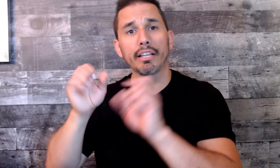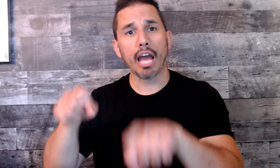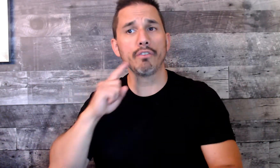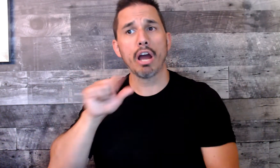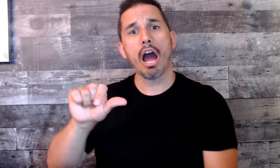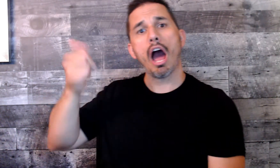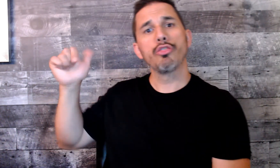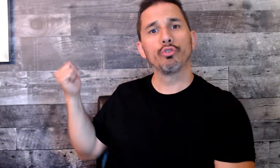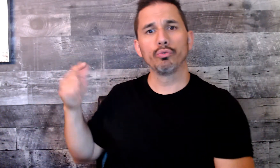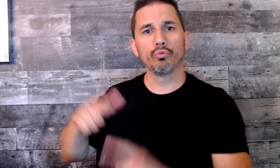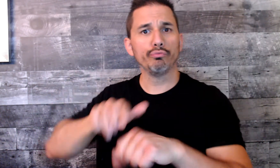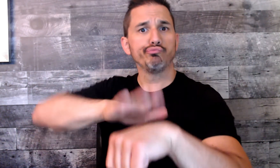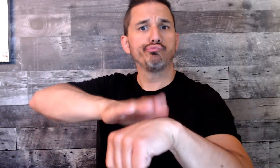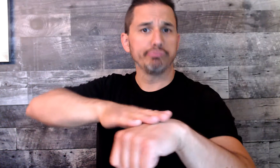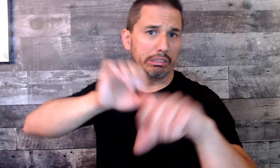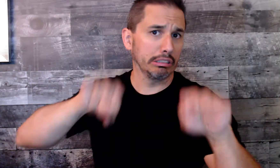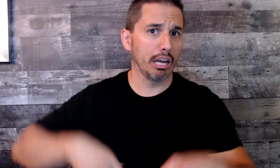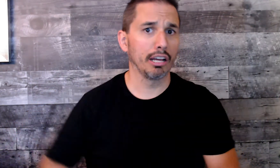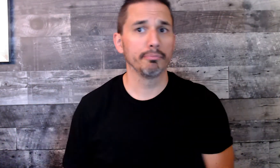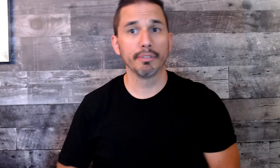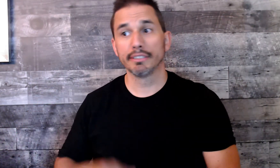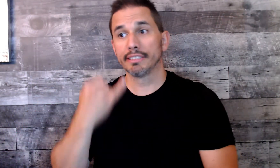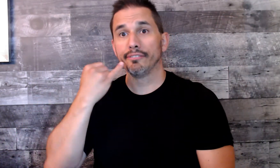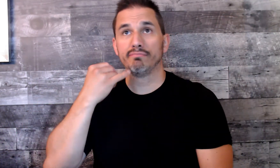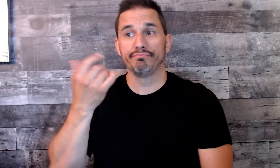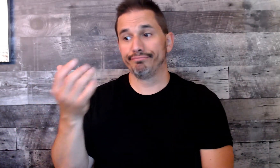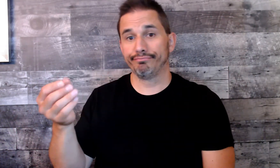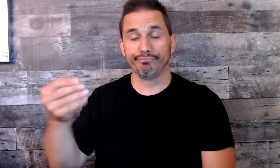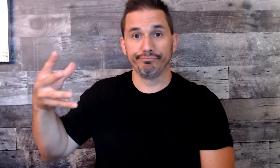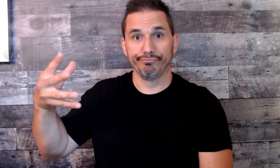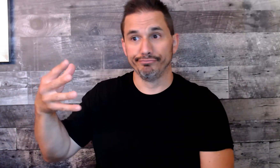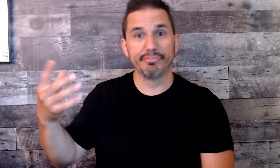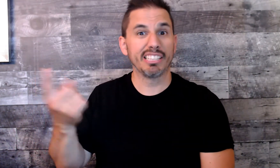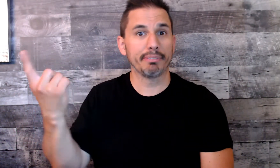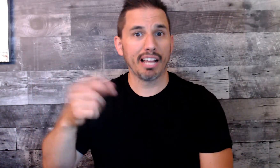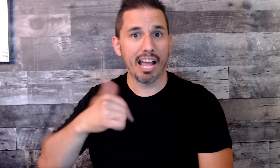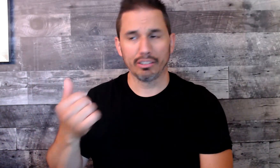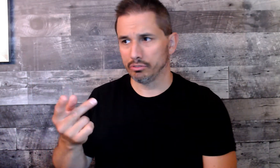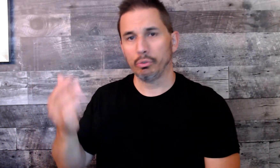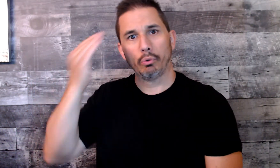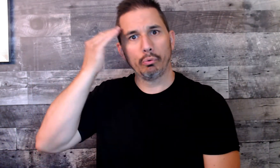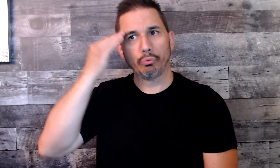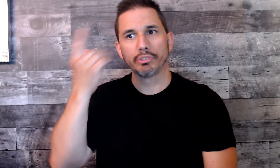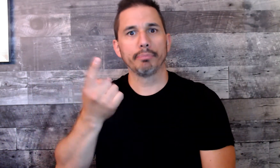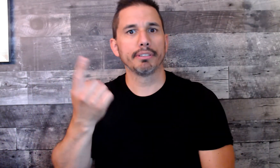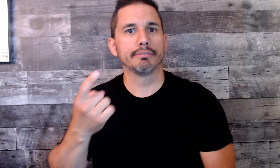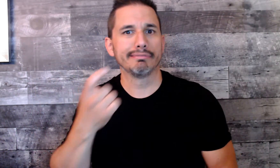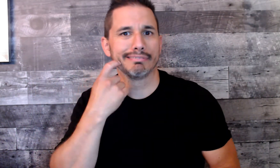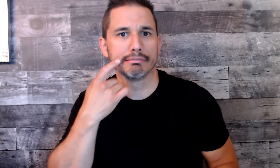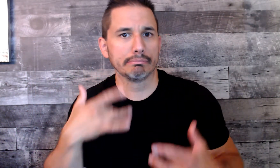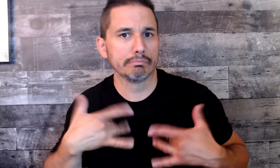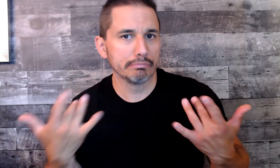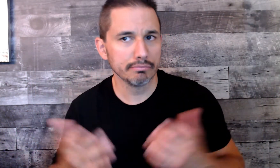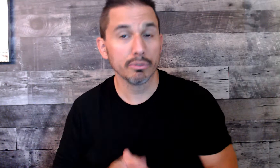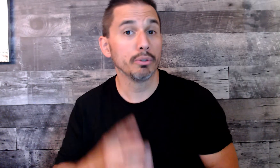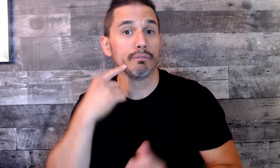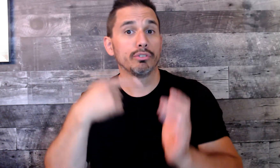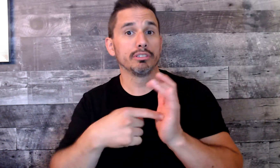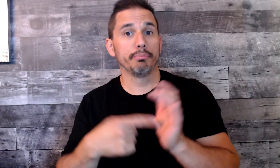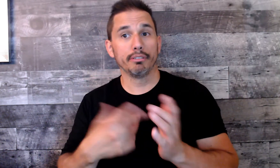to. You could also have it set to notify you, say if something's happening in your home. One example